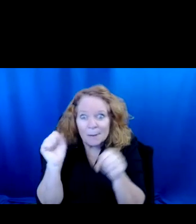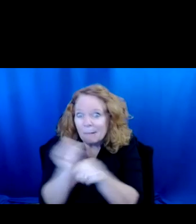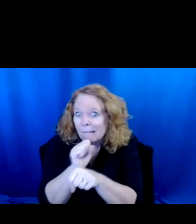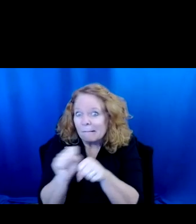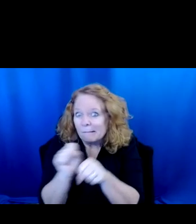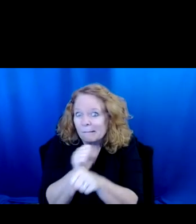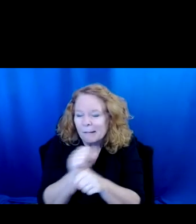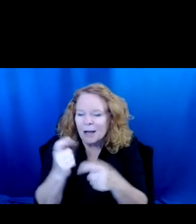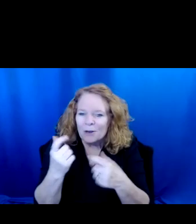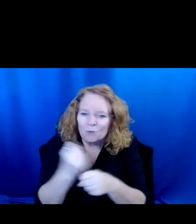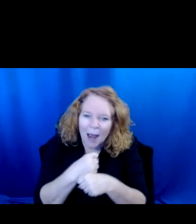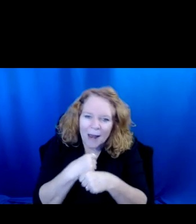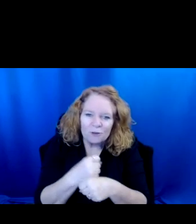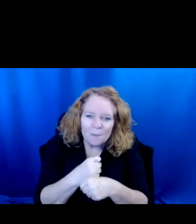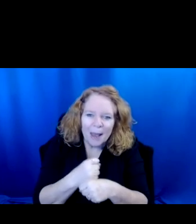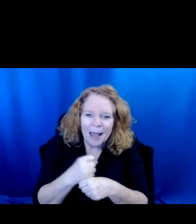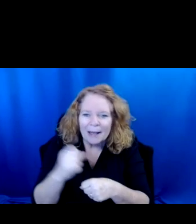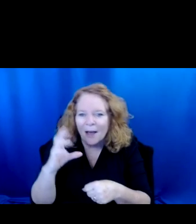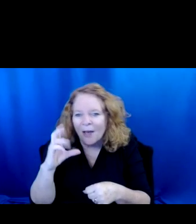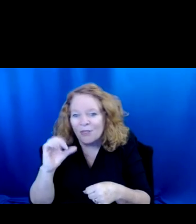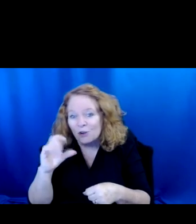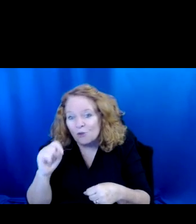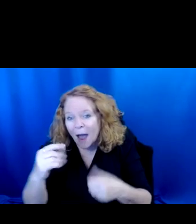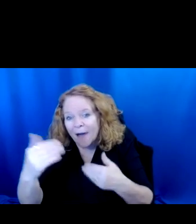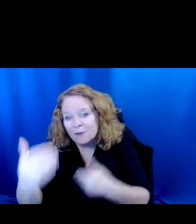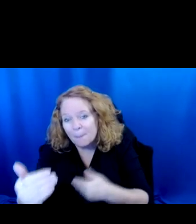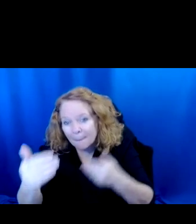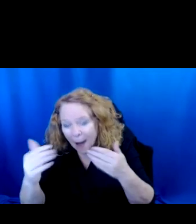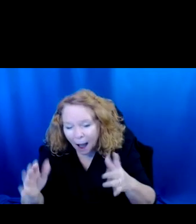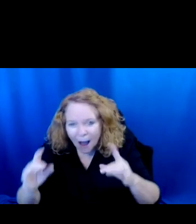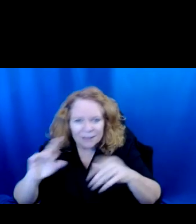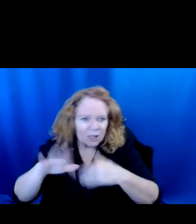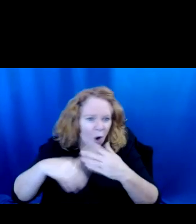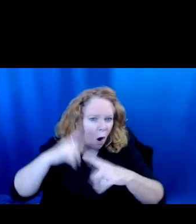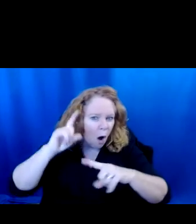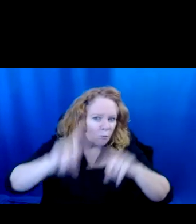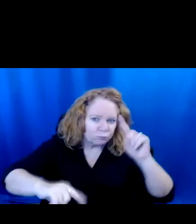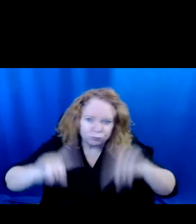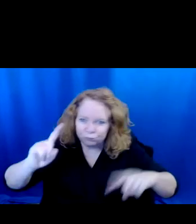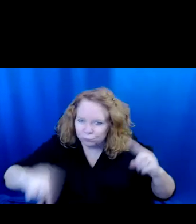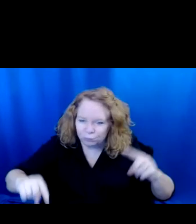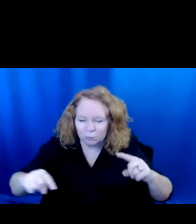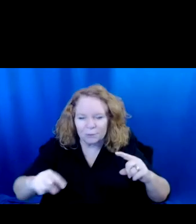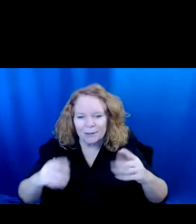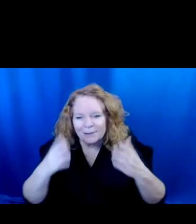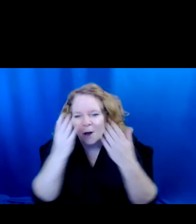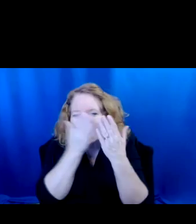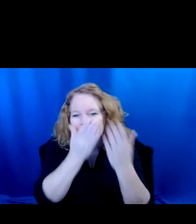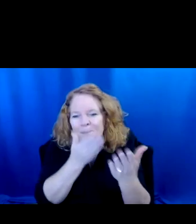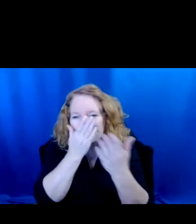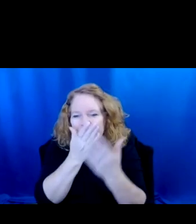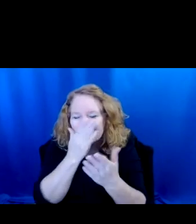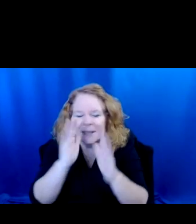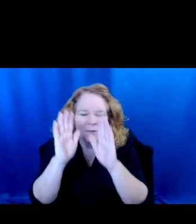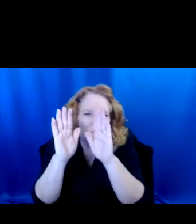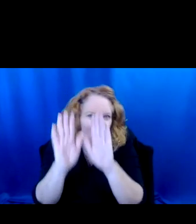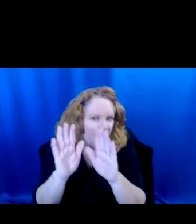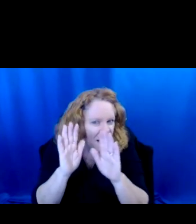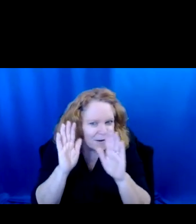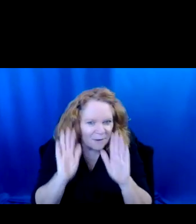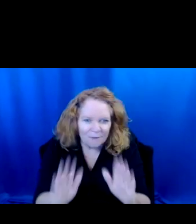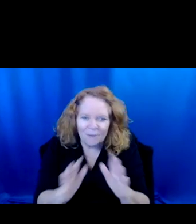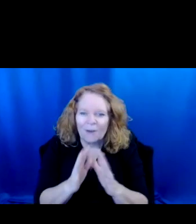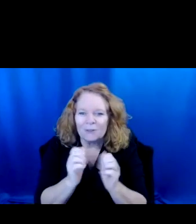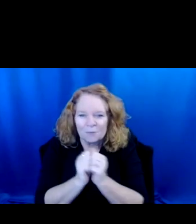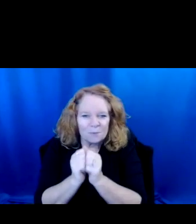the craft bags. Everybody's contributed. It's an amazing team to be part of. So thanks, everybody. It's wonderful to have done this with